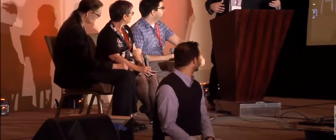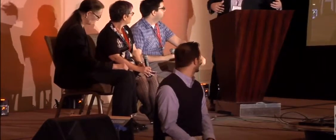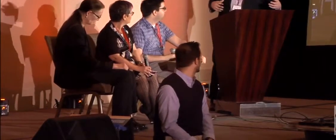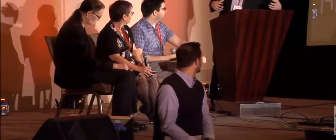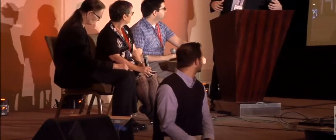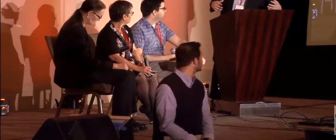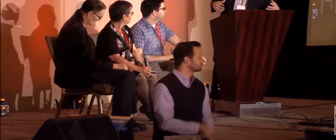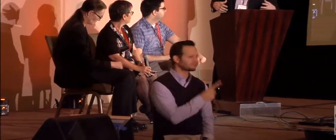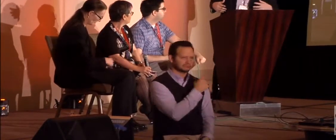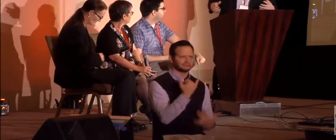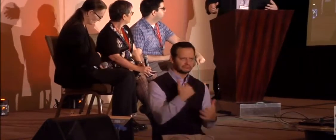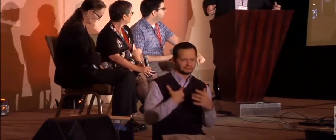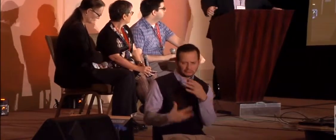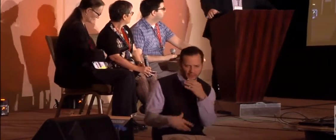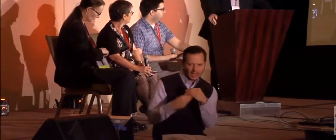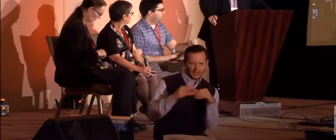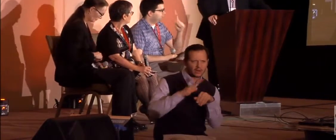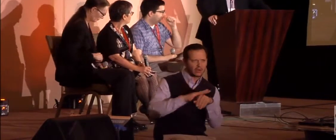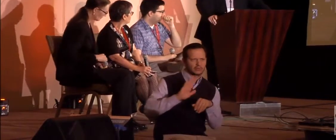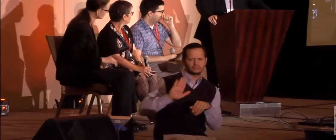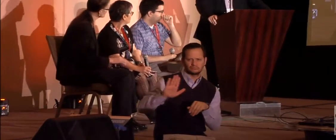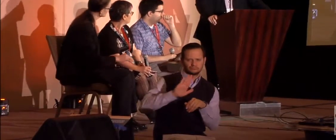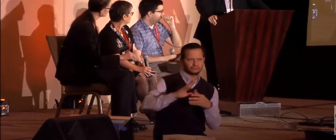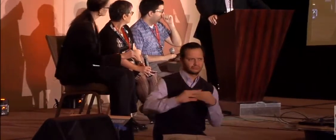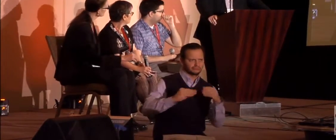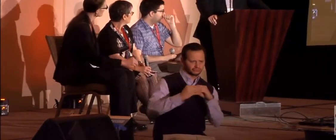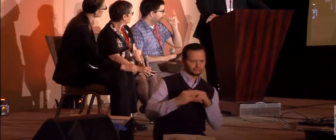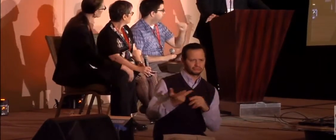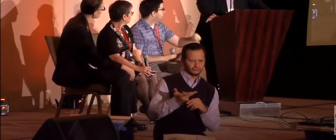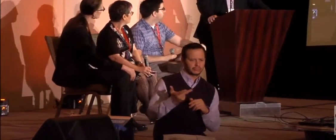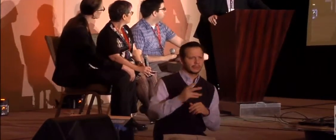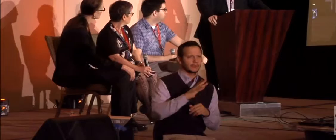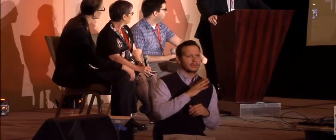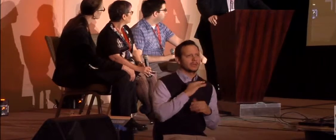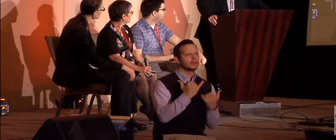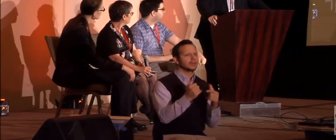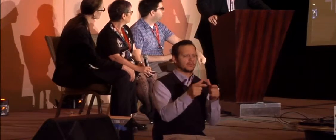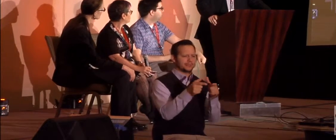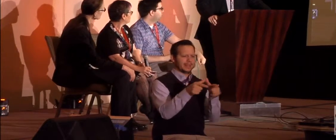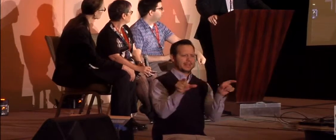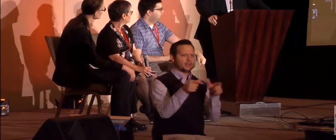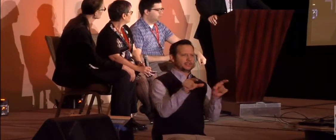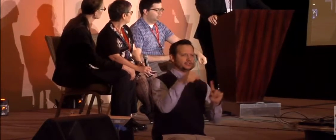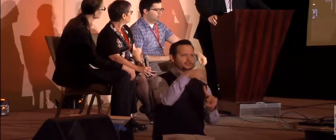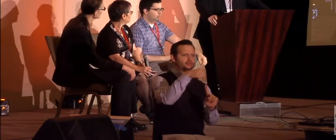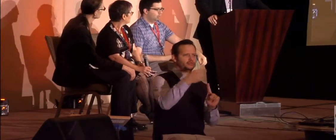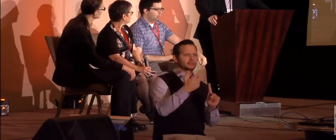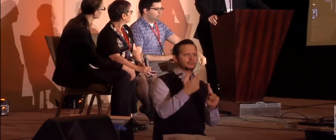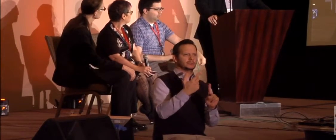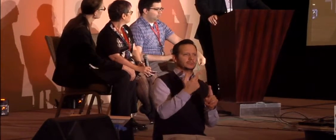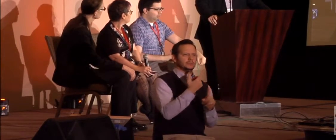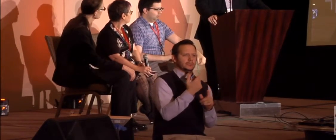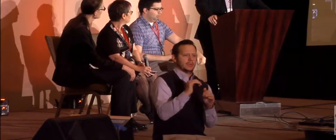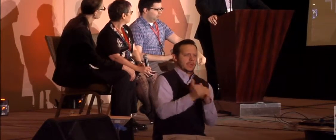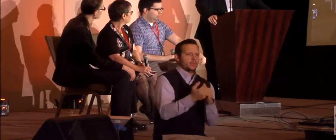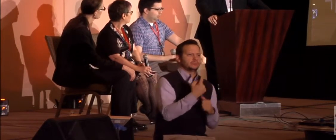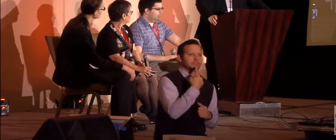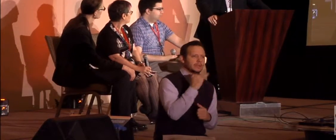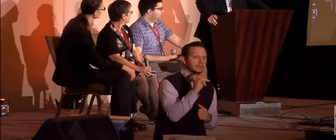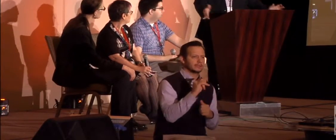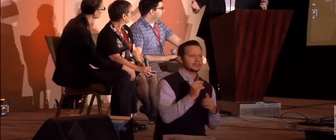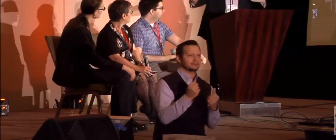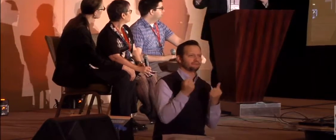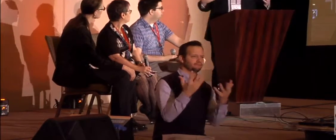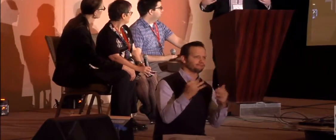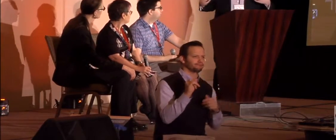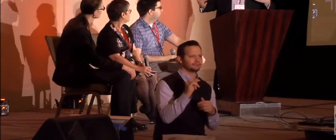into that, I want to talk a little bit about the language that we use, the coming out language.